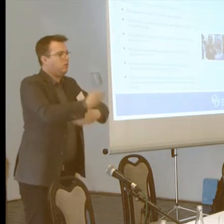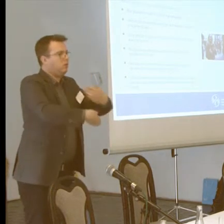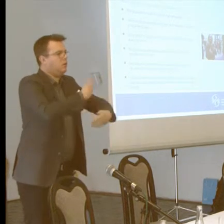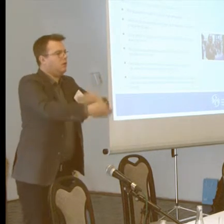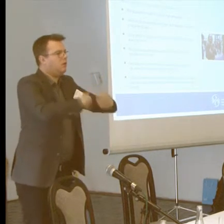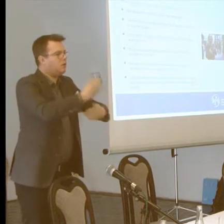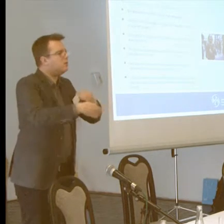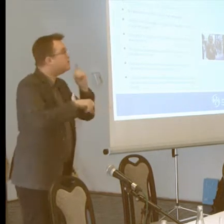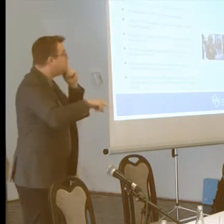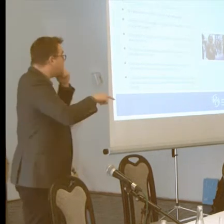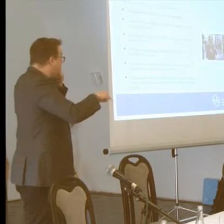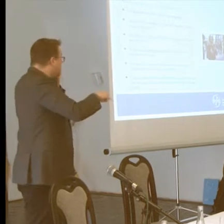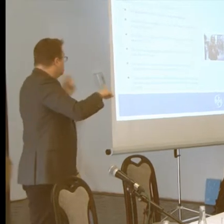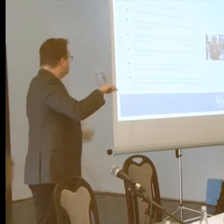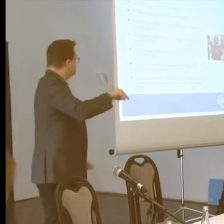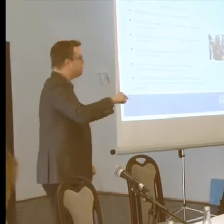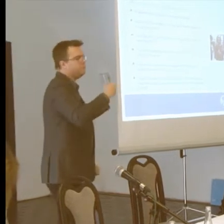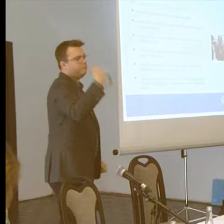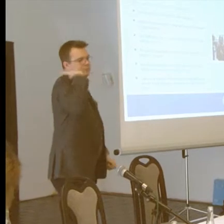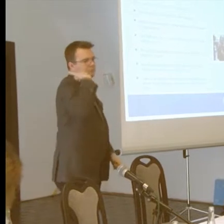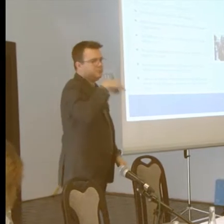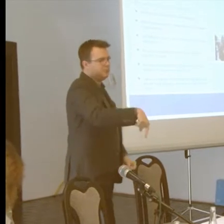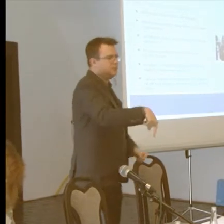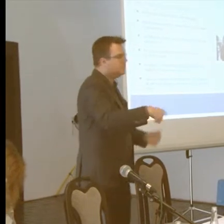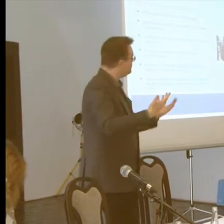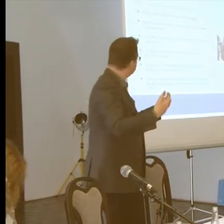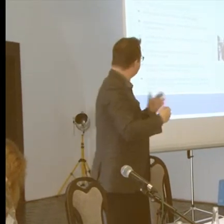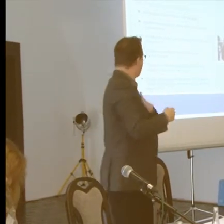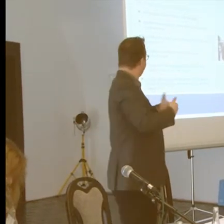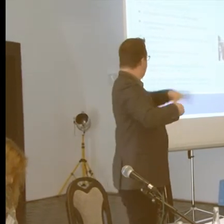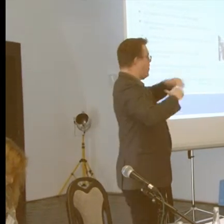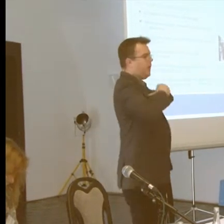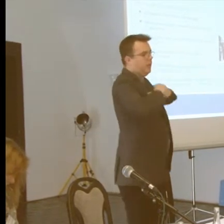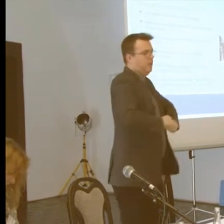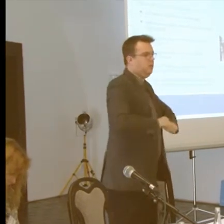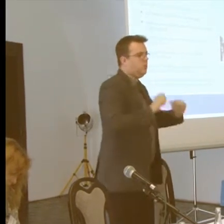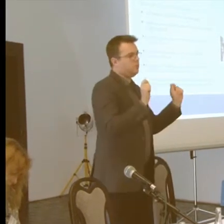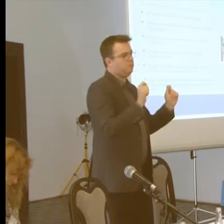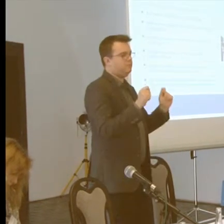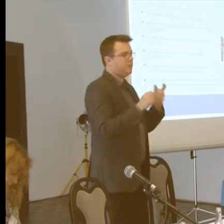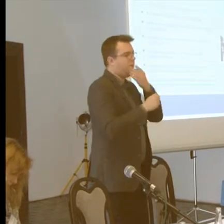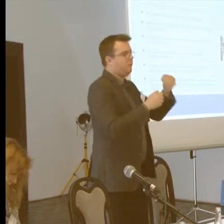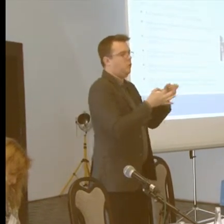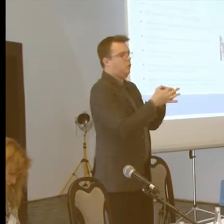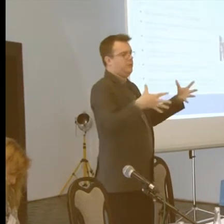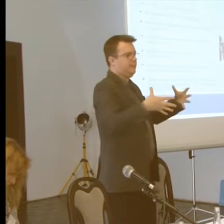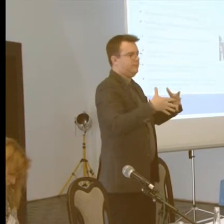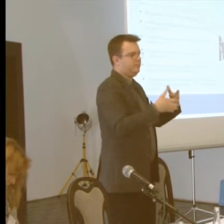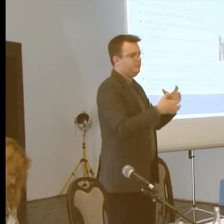to pay. So it's a stupid process, and it's very tiresome, and it's very difficult. We would like a more simpler, a lot